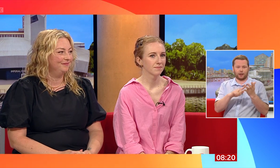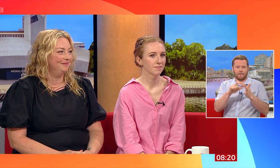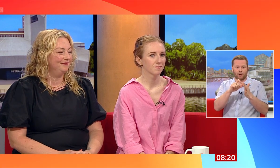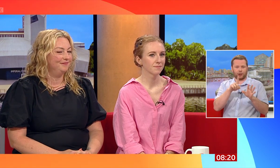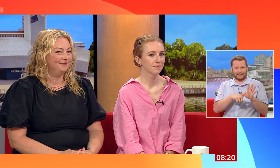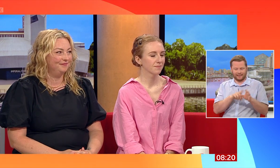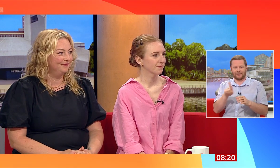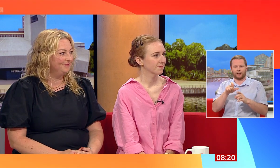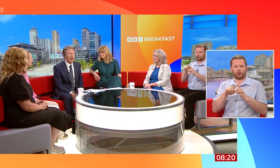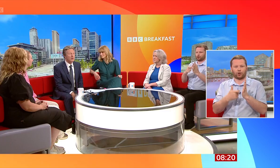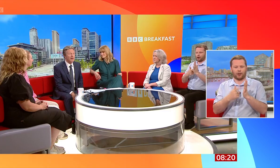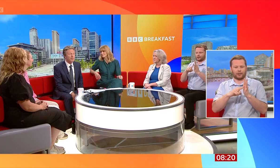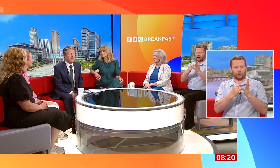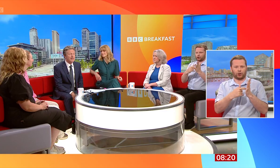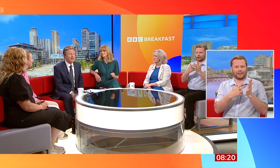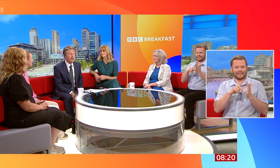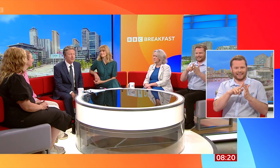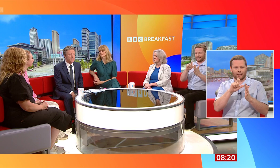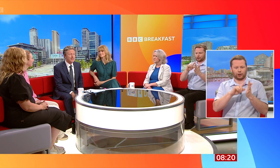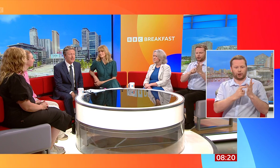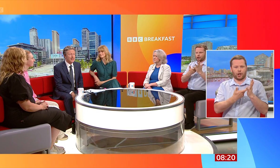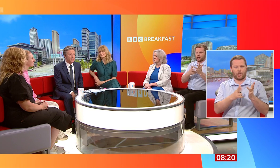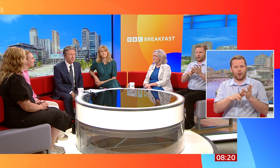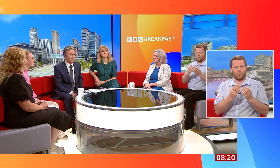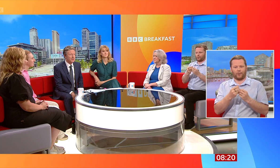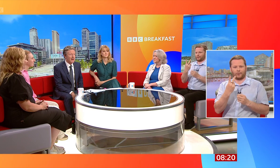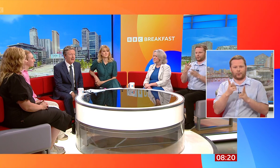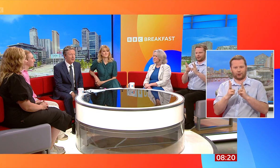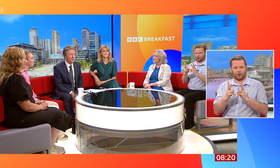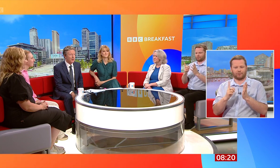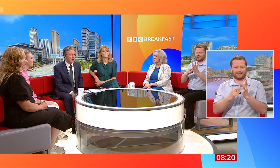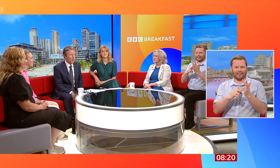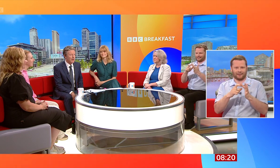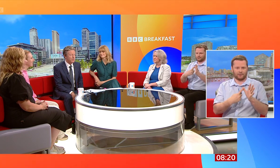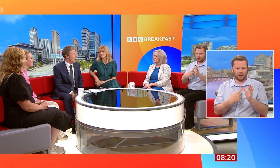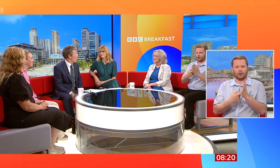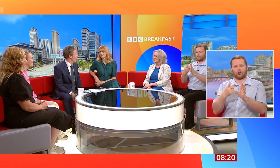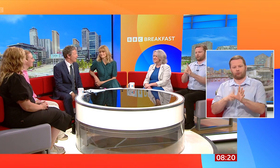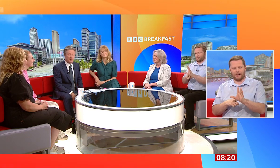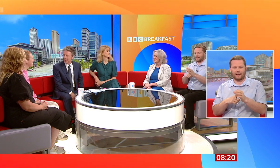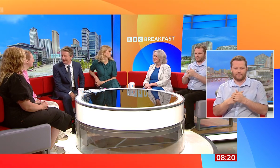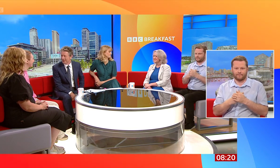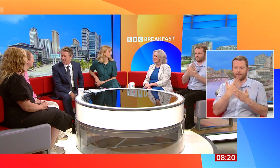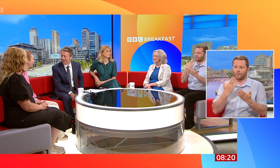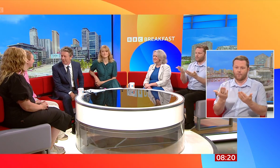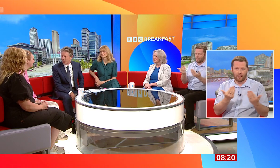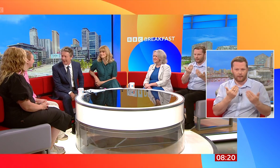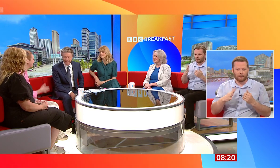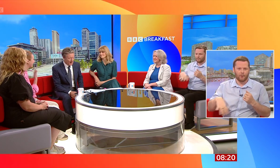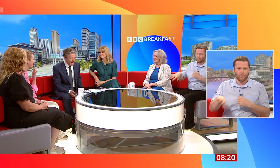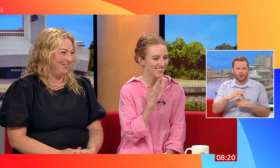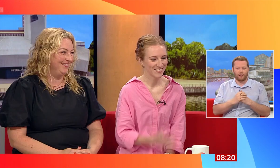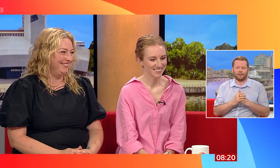Justine Durno, alongside BSL interpreters Linda Bruce and Ray Williams. Welcome to